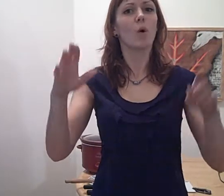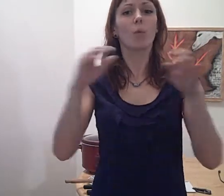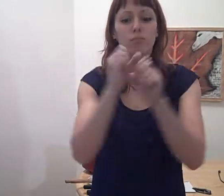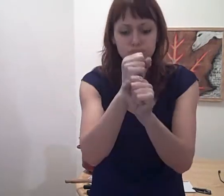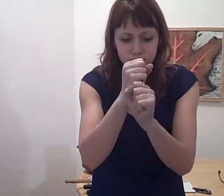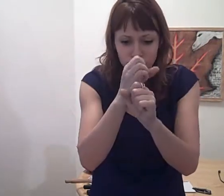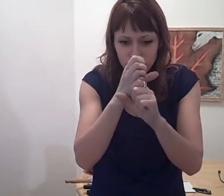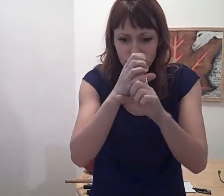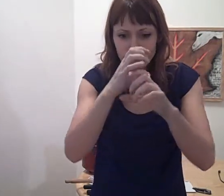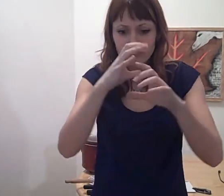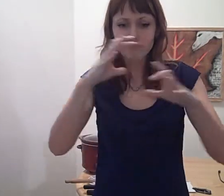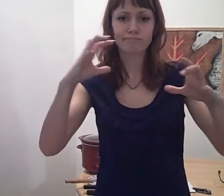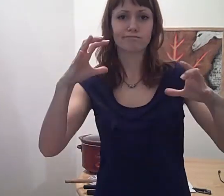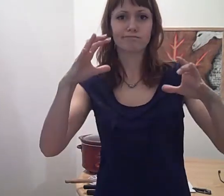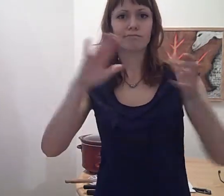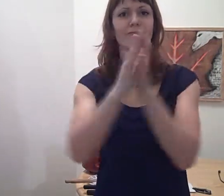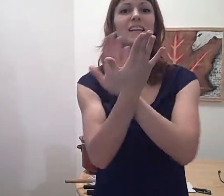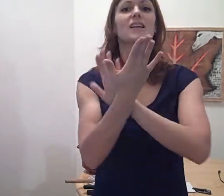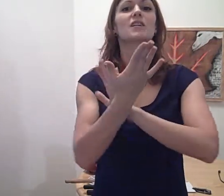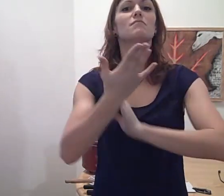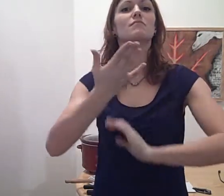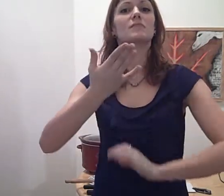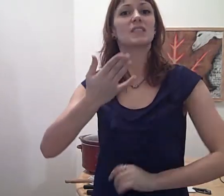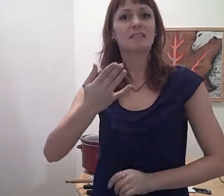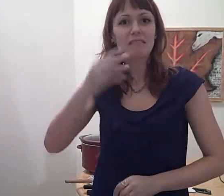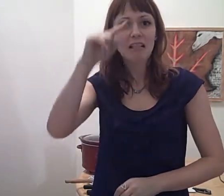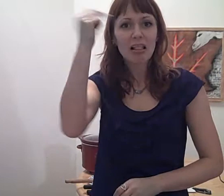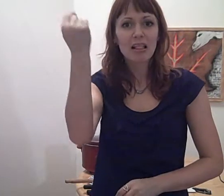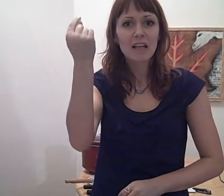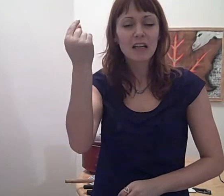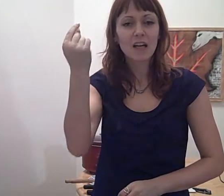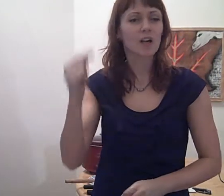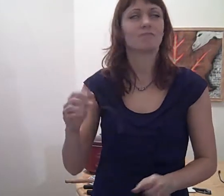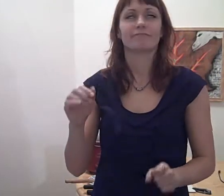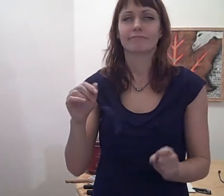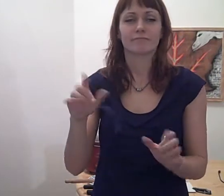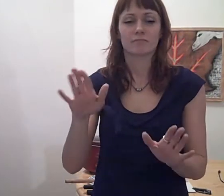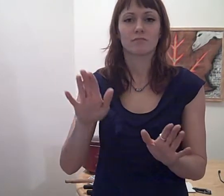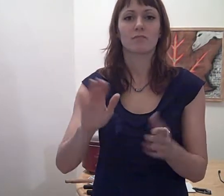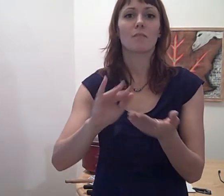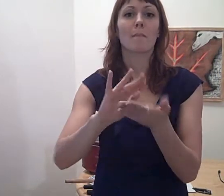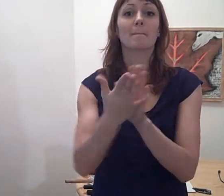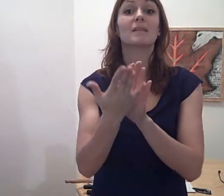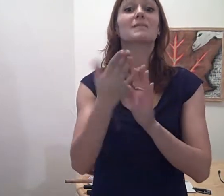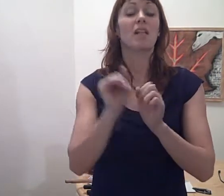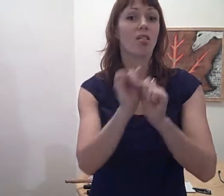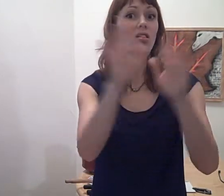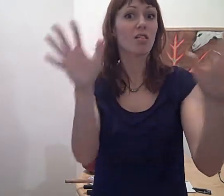And when it's in this form, if I combine it with a polymer and affix it to your window,